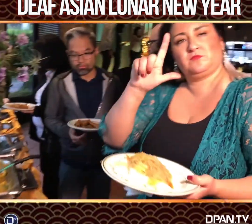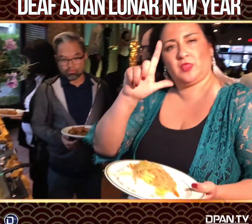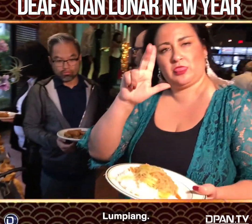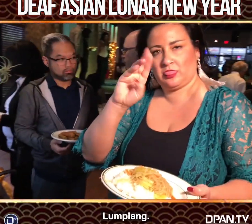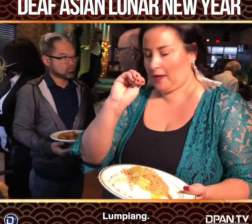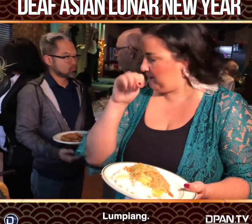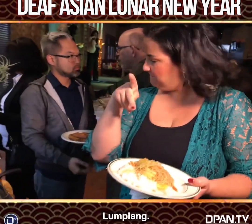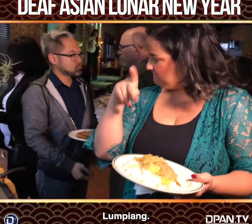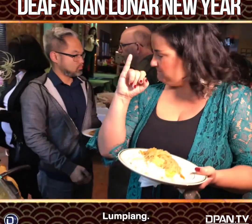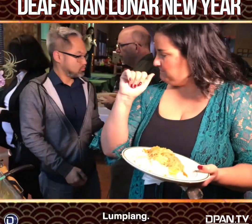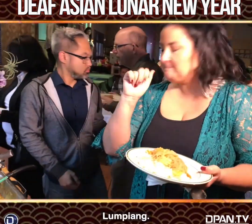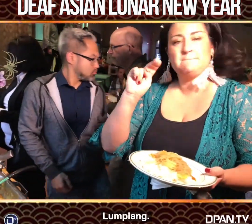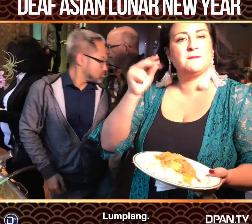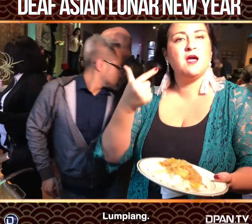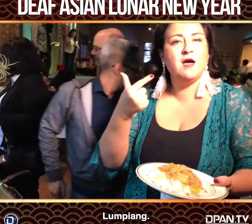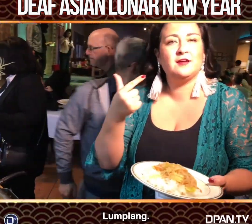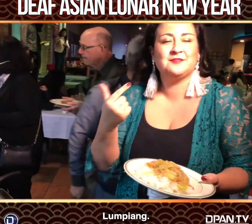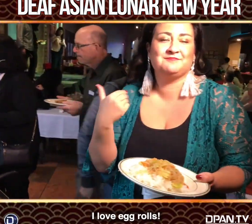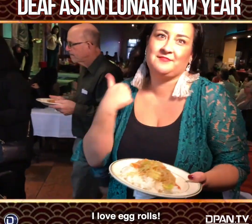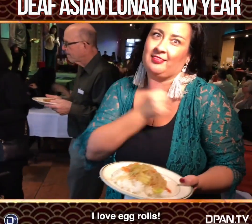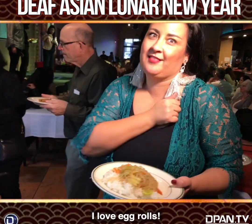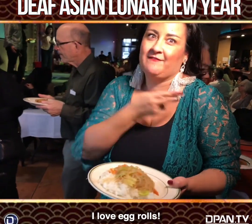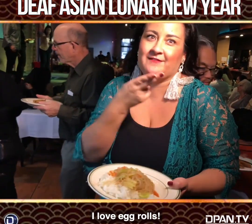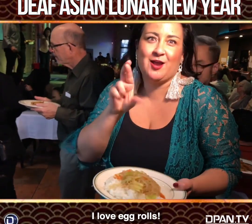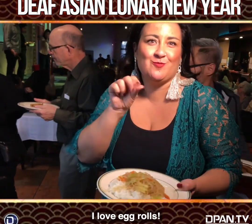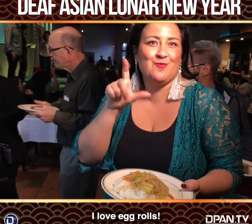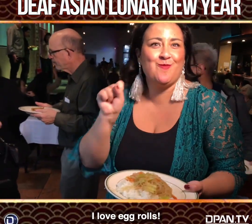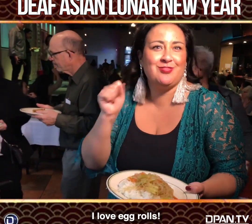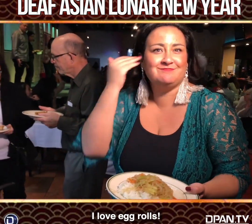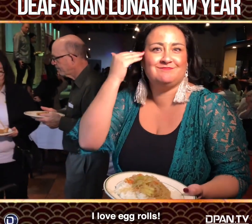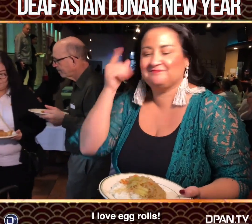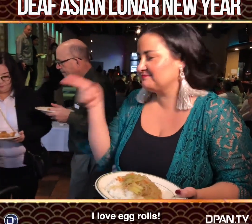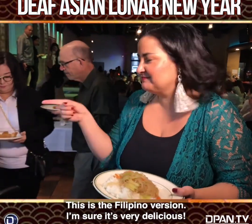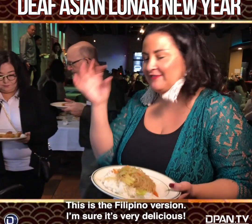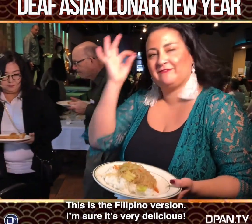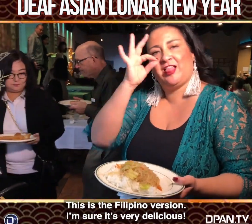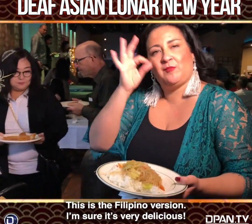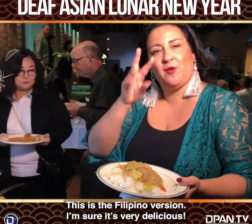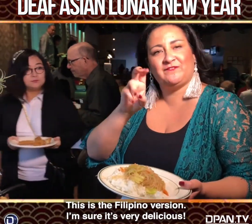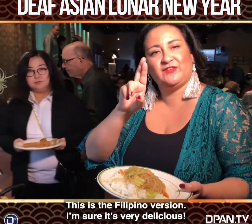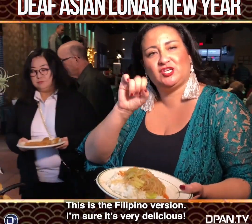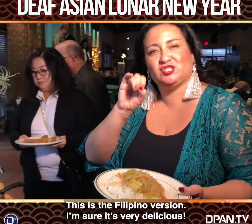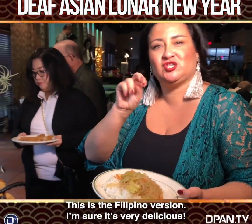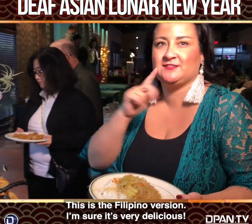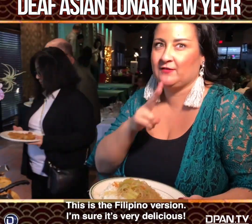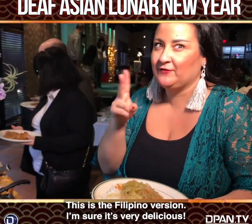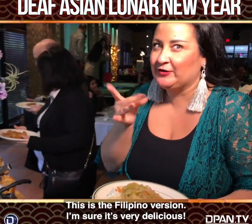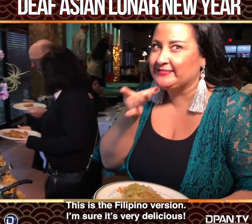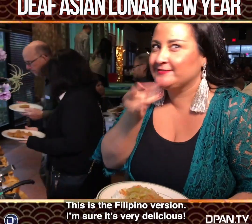So I'm seeing lumpiang. I love egg rolls. This is the Filipino version. I'm sure it's really good.